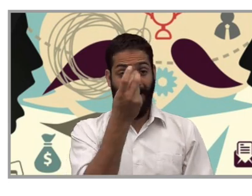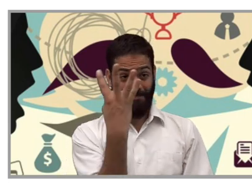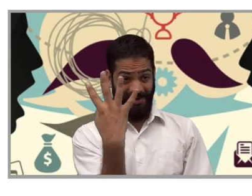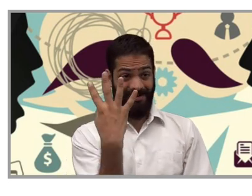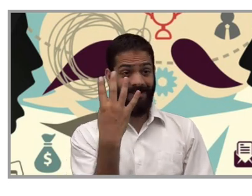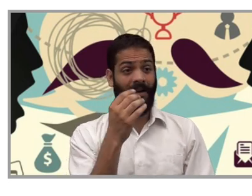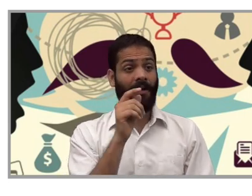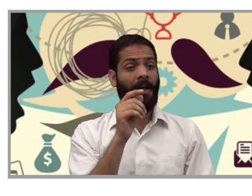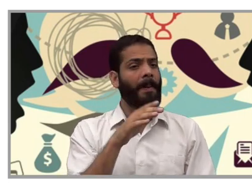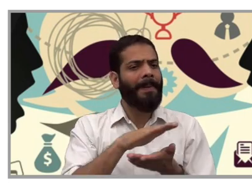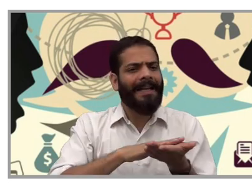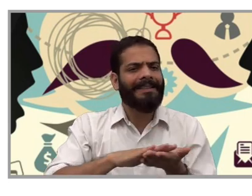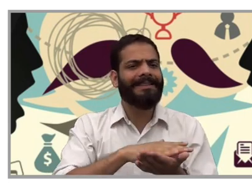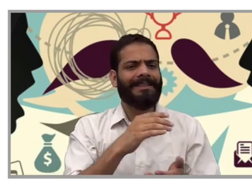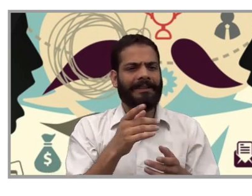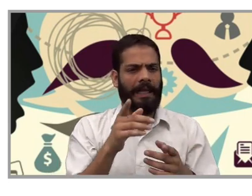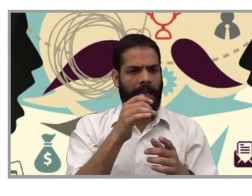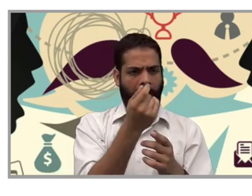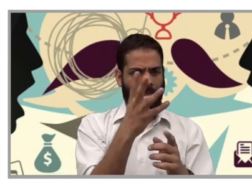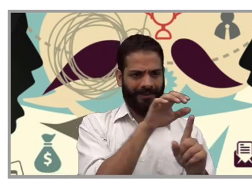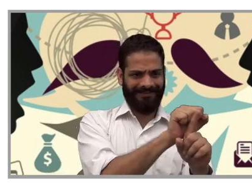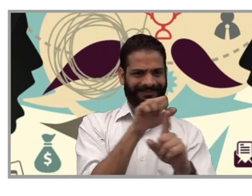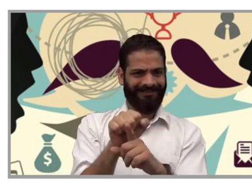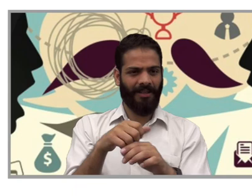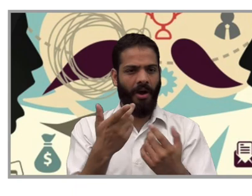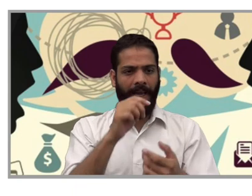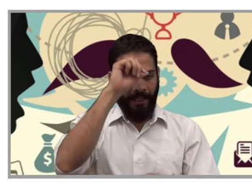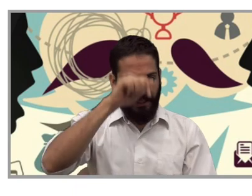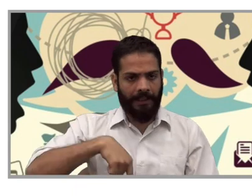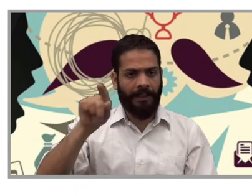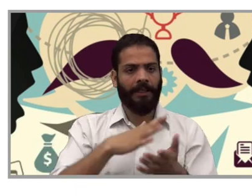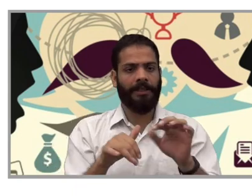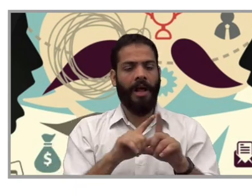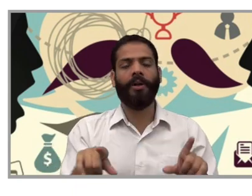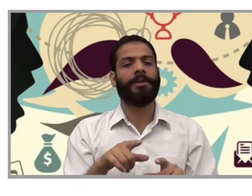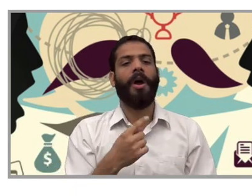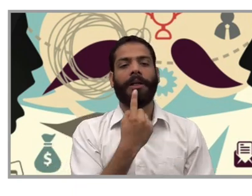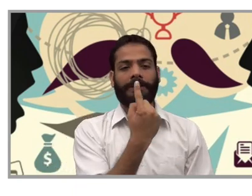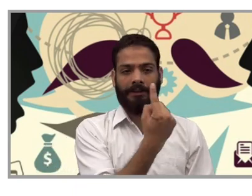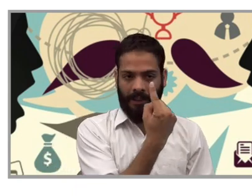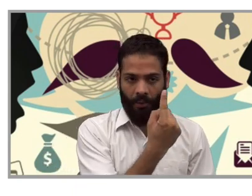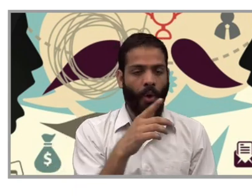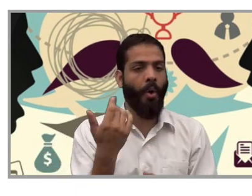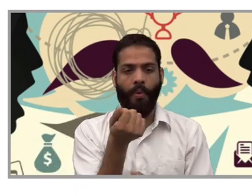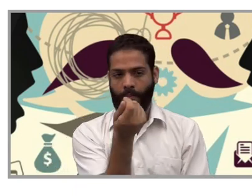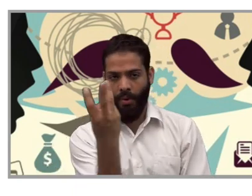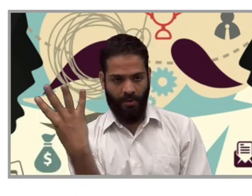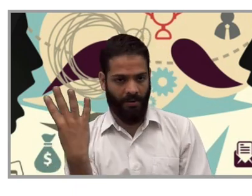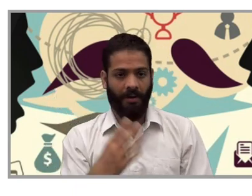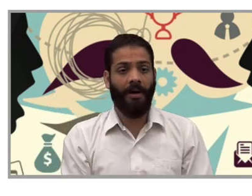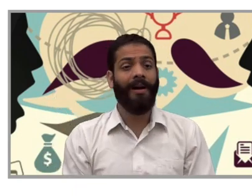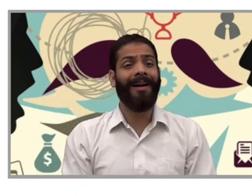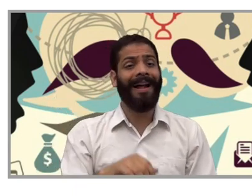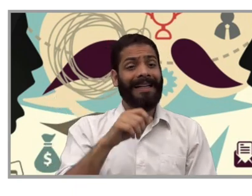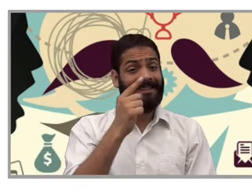The second grammatical category is number. The basic number distinction in Indian sign language